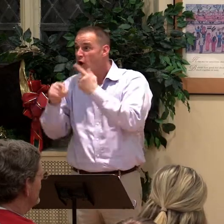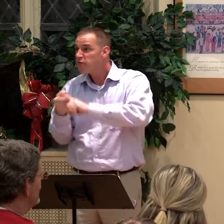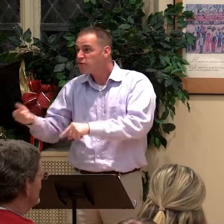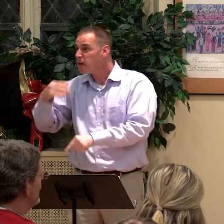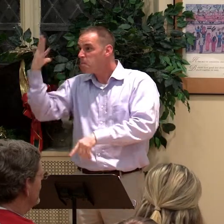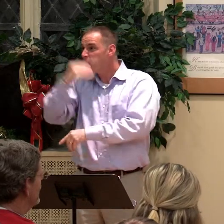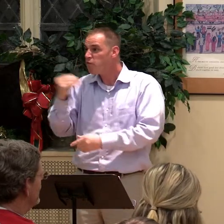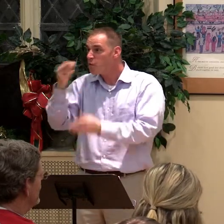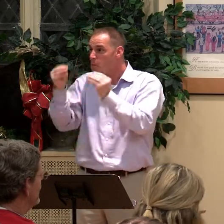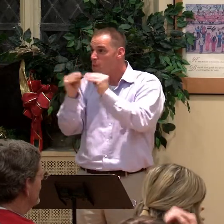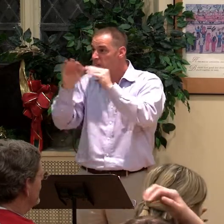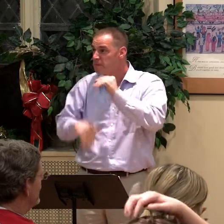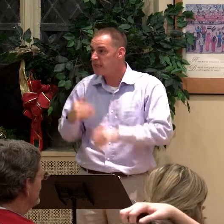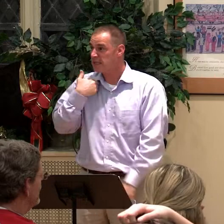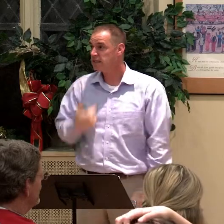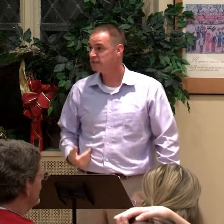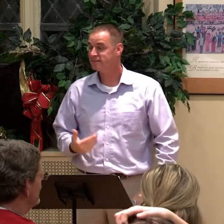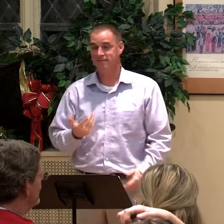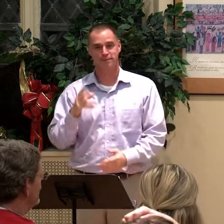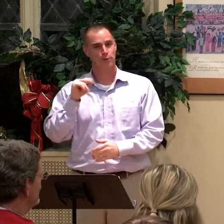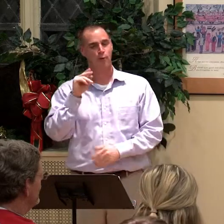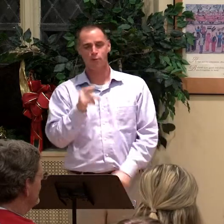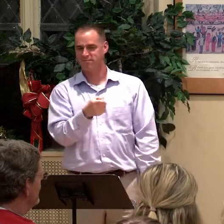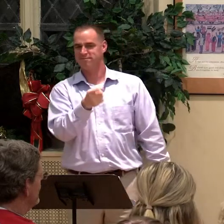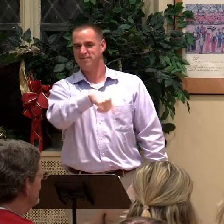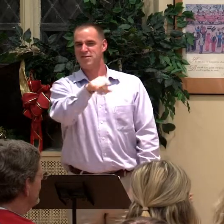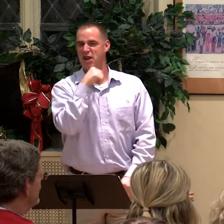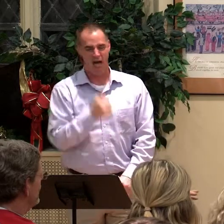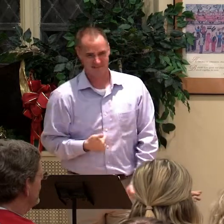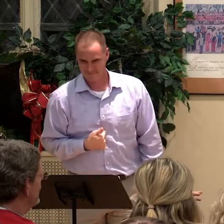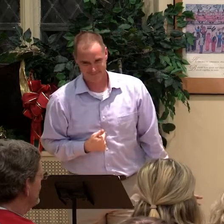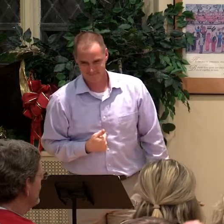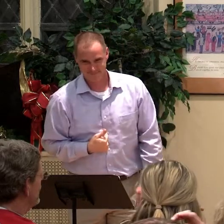than you. They aren't.